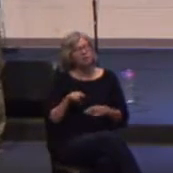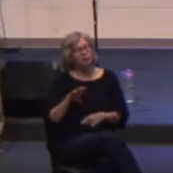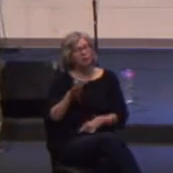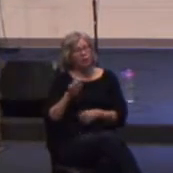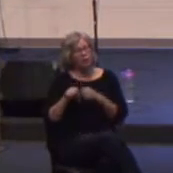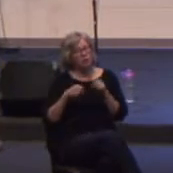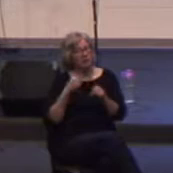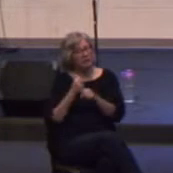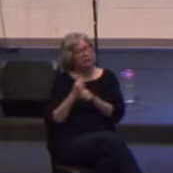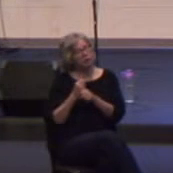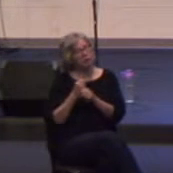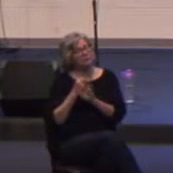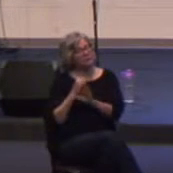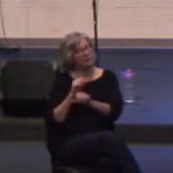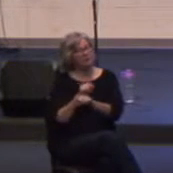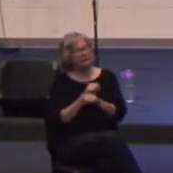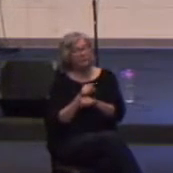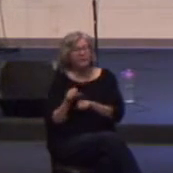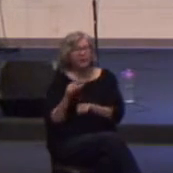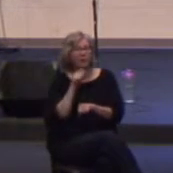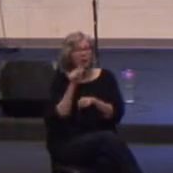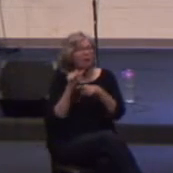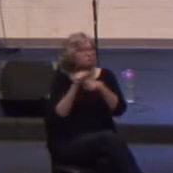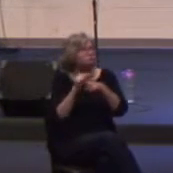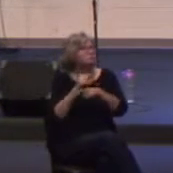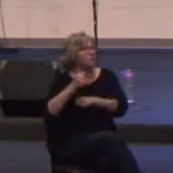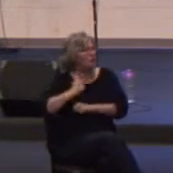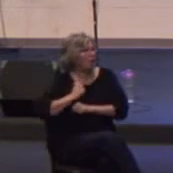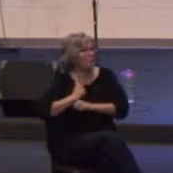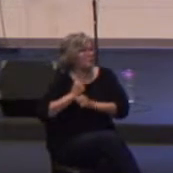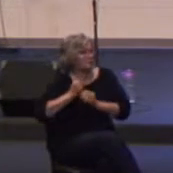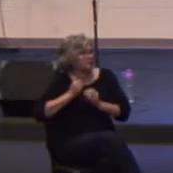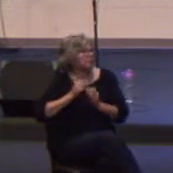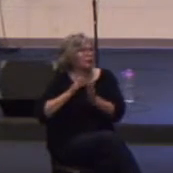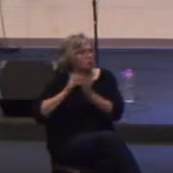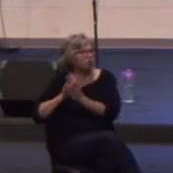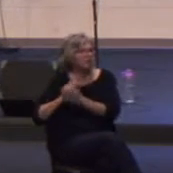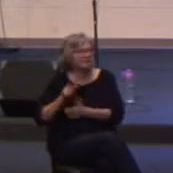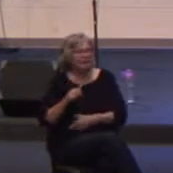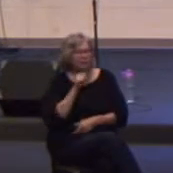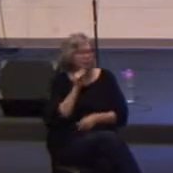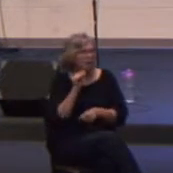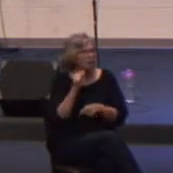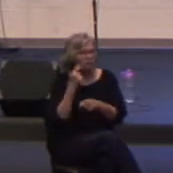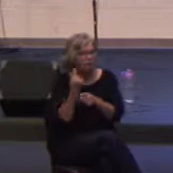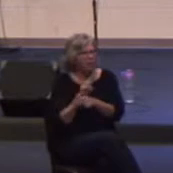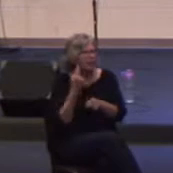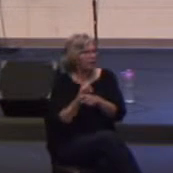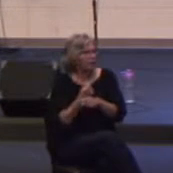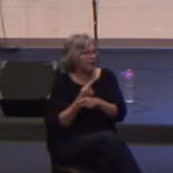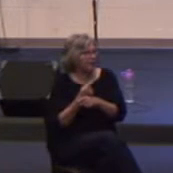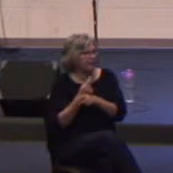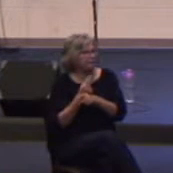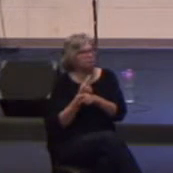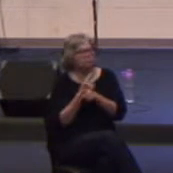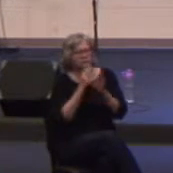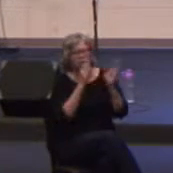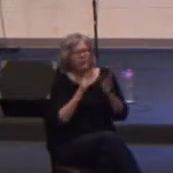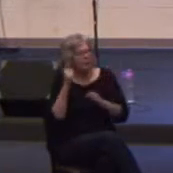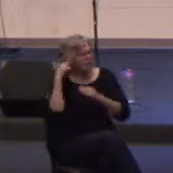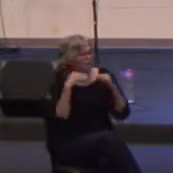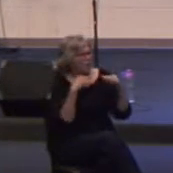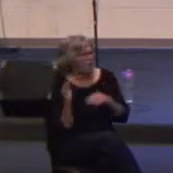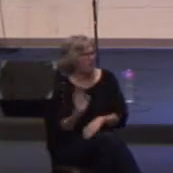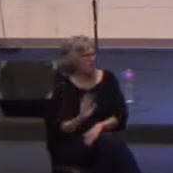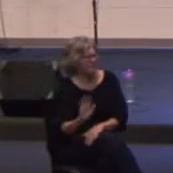not regularly conducting military exercises. They were not, regularly doing battle preparedness drills.